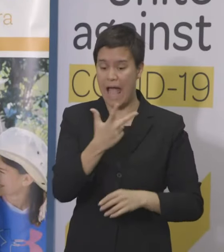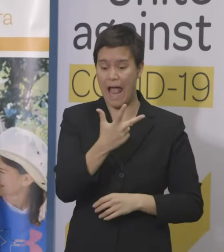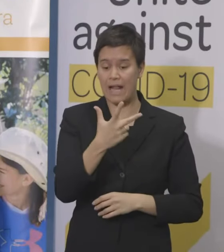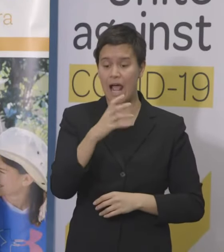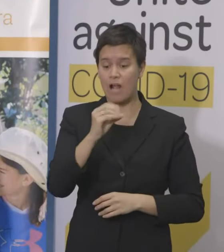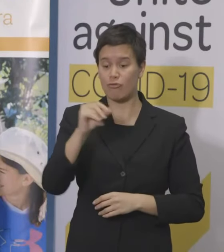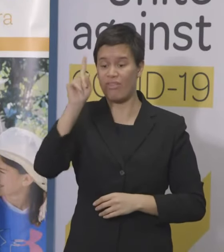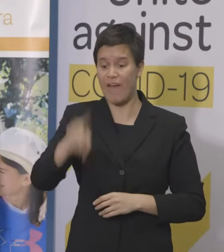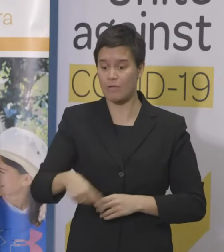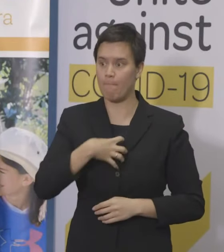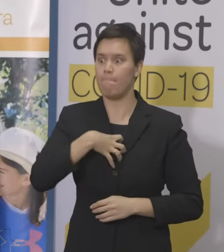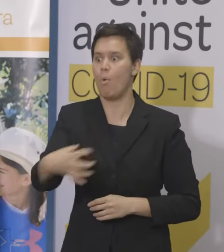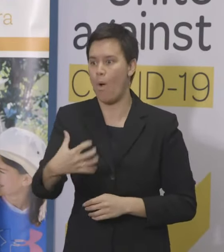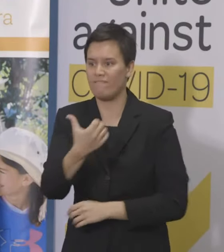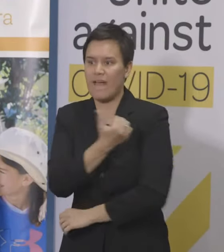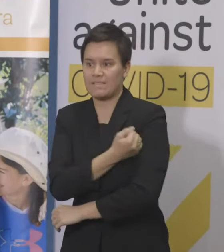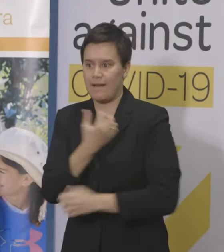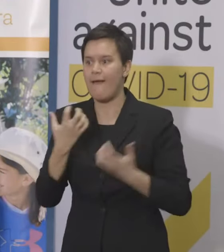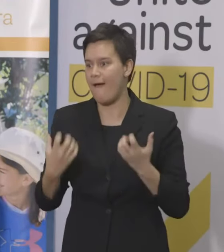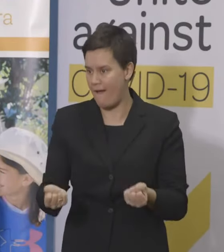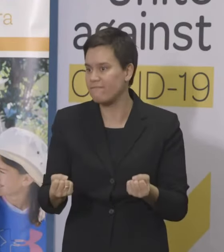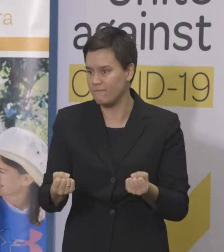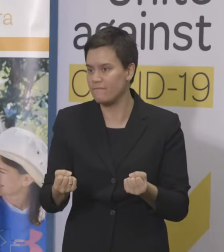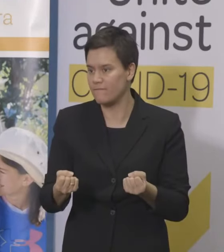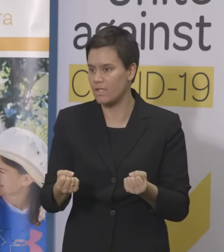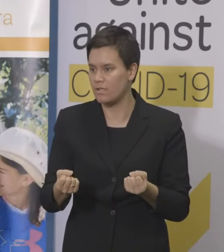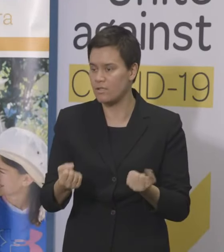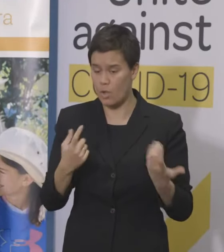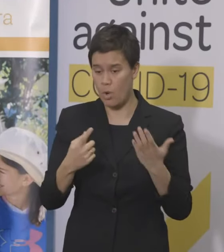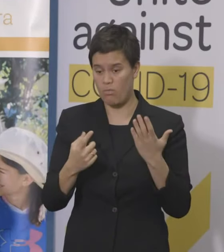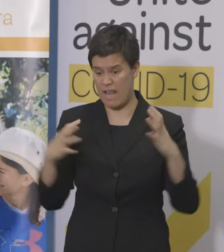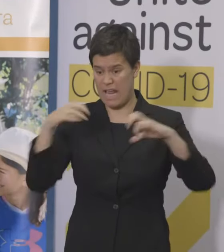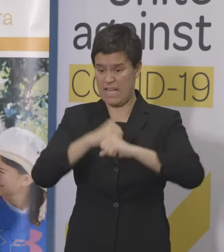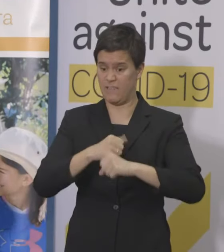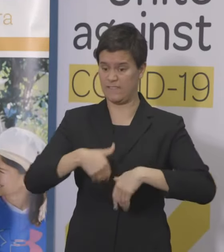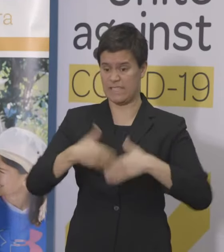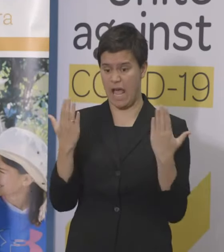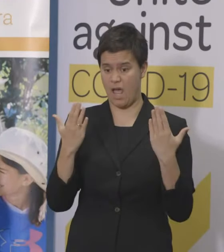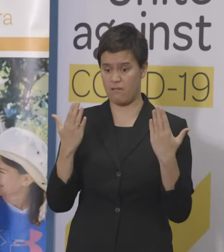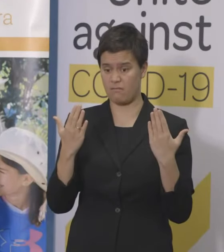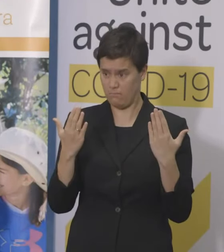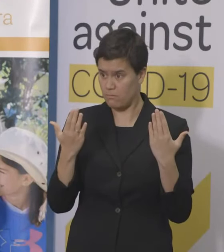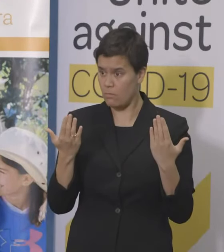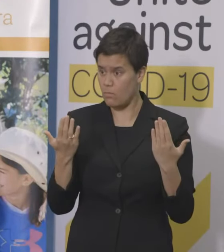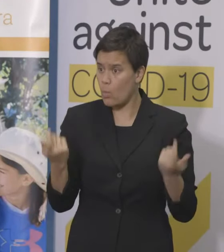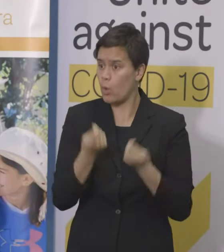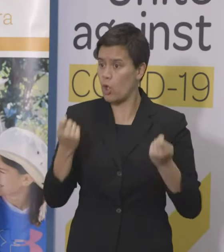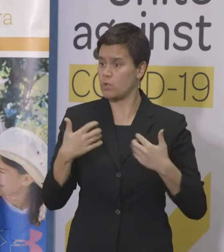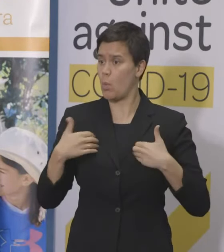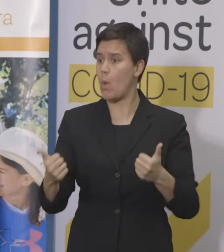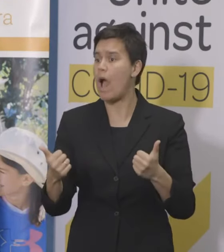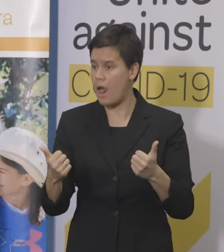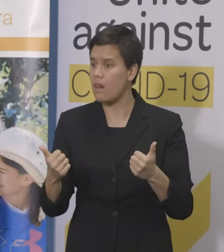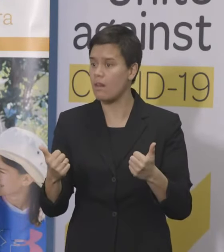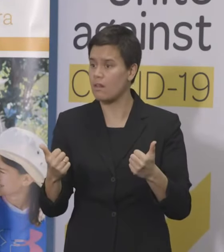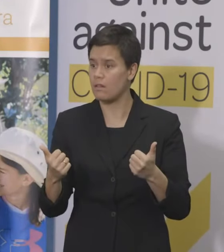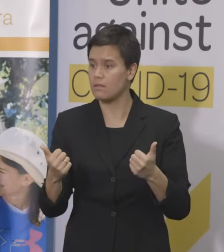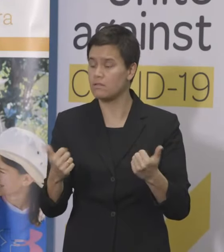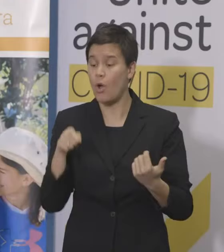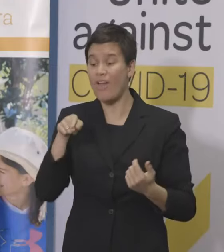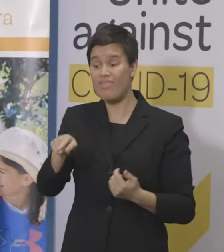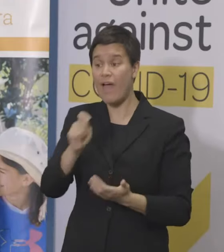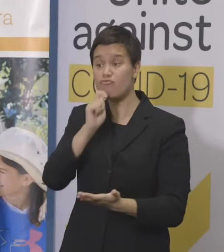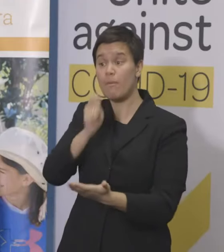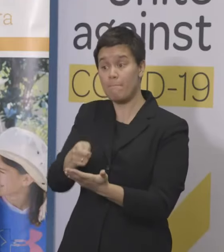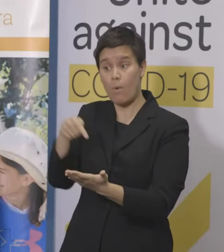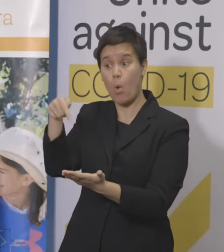record number. So the outcome was the right one, and I do want to acknowledge, and that's why we asked the reviewers to talk with a number of people in the sector, that it